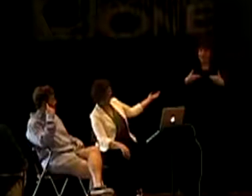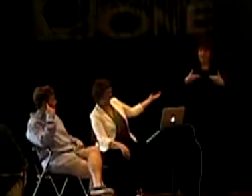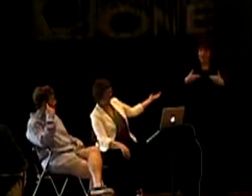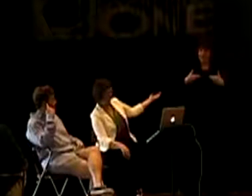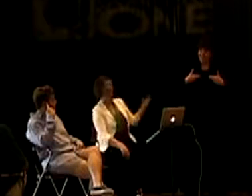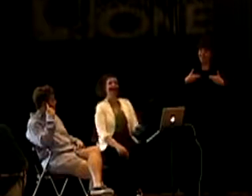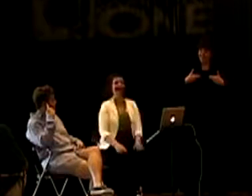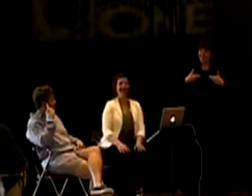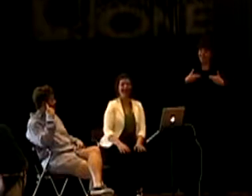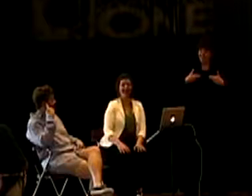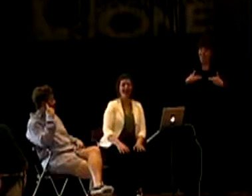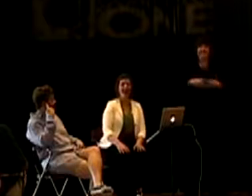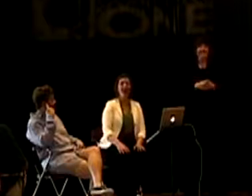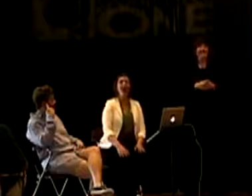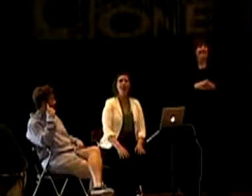we have